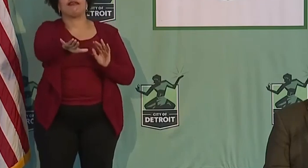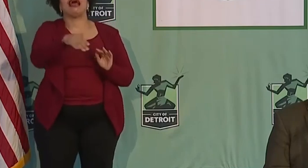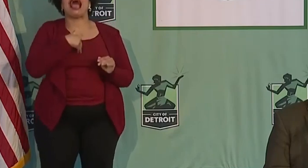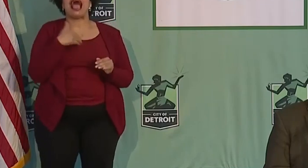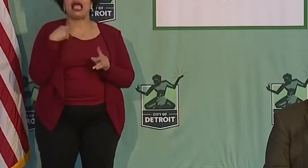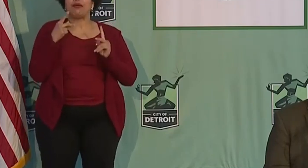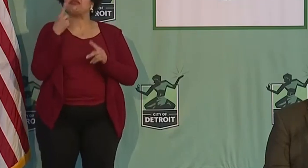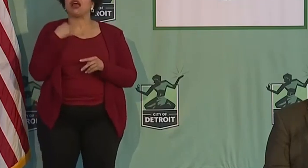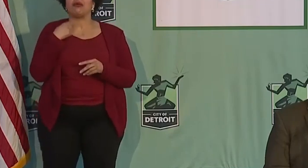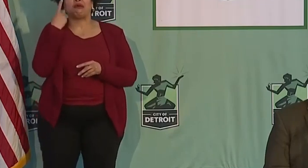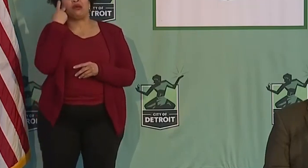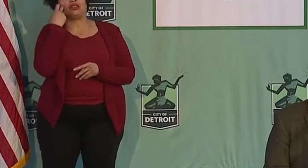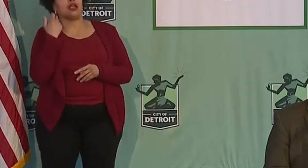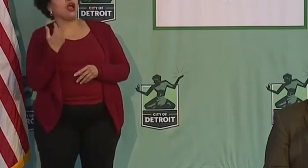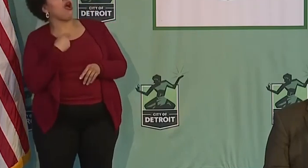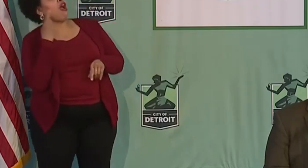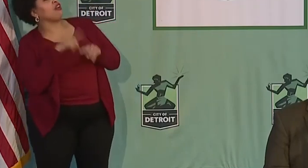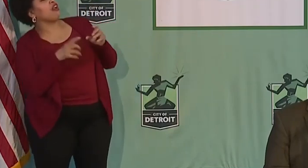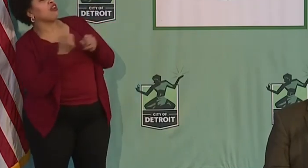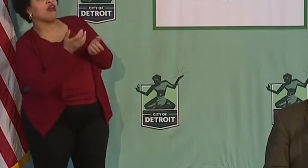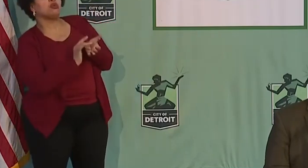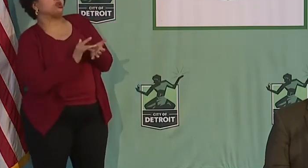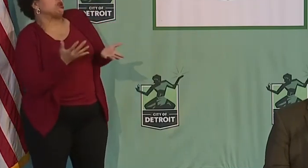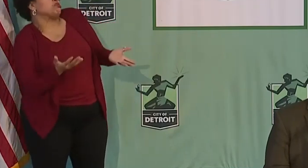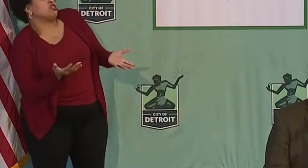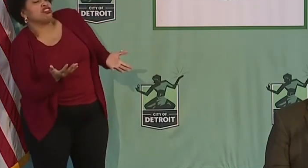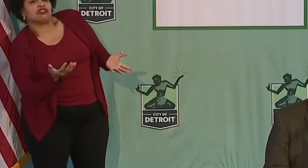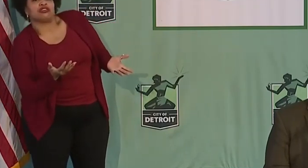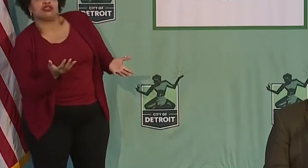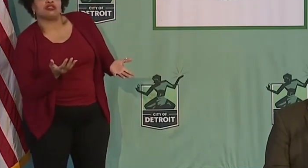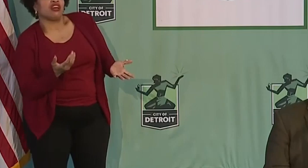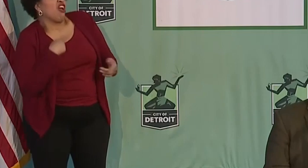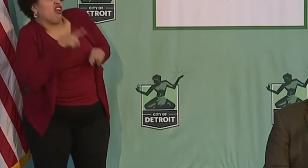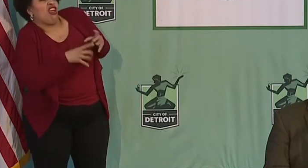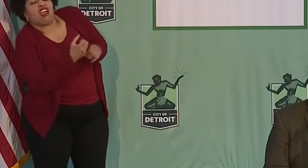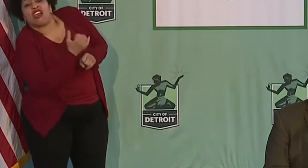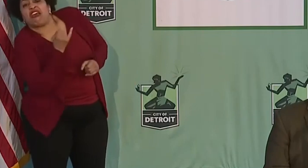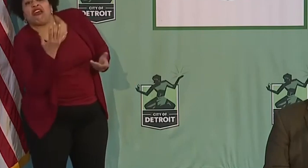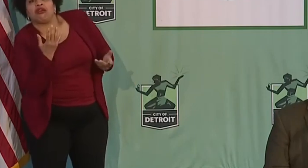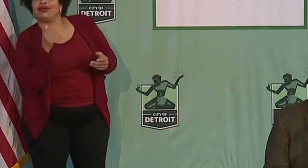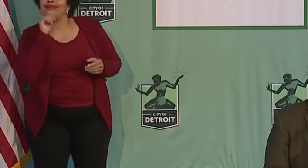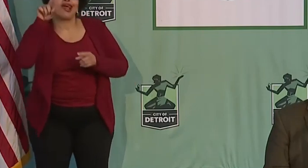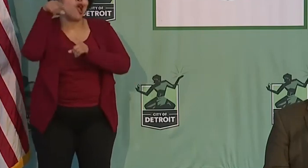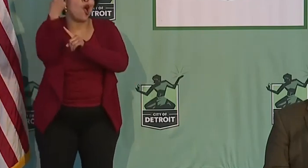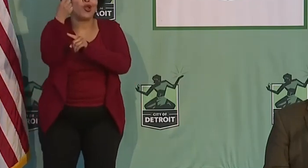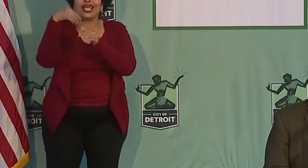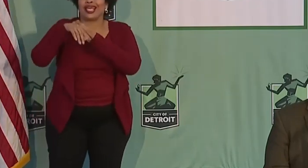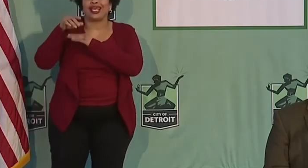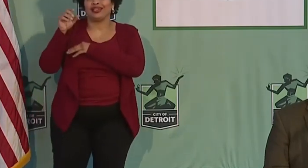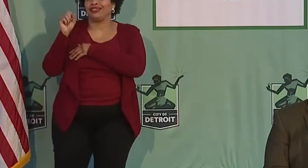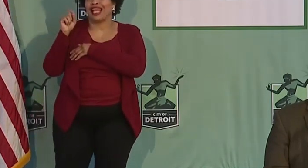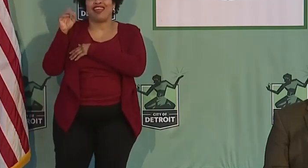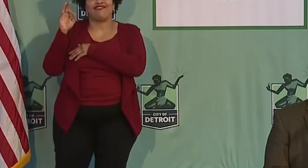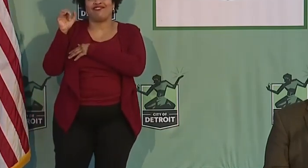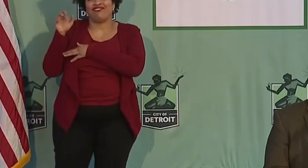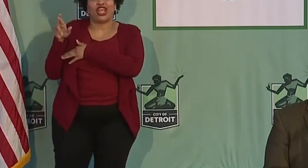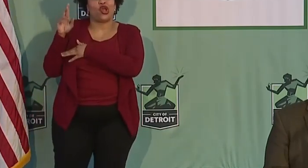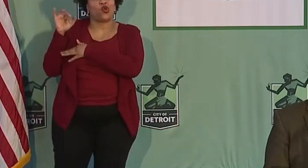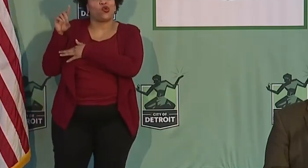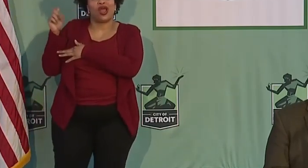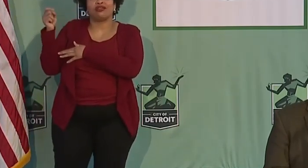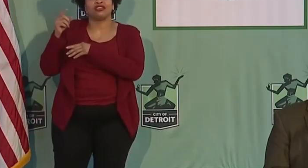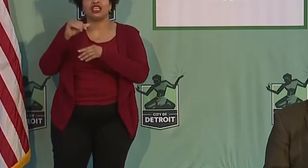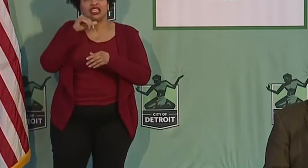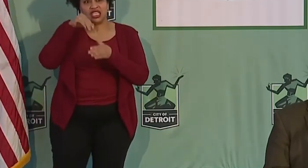tell me I can't get a prescription. And it's not just the fairgrounds. In the state of Michigan, the state will